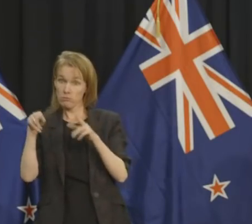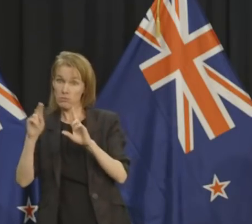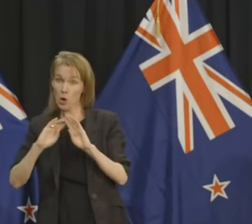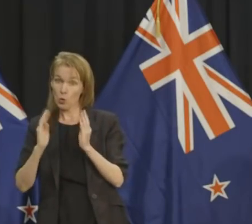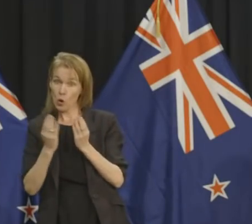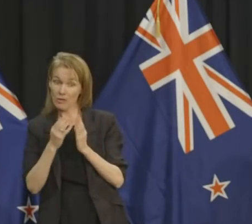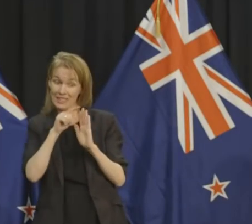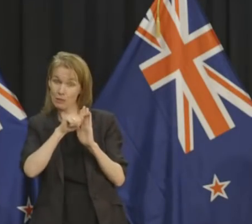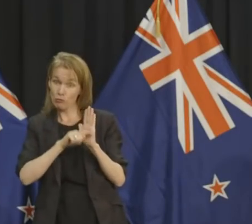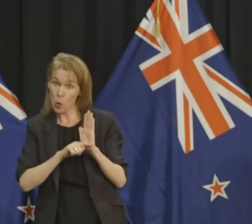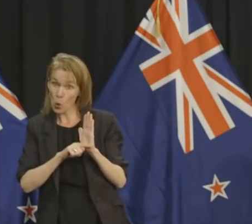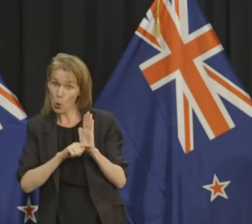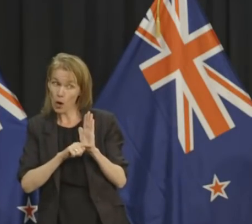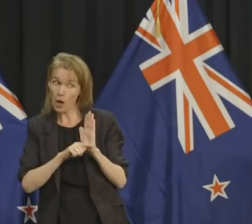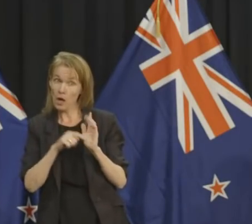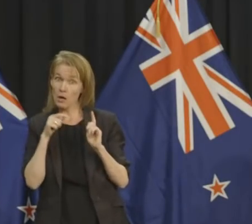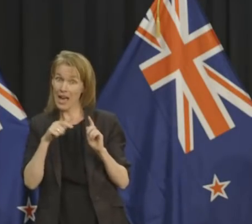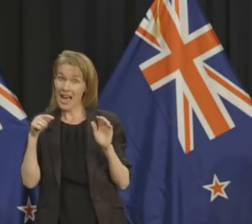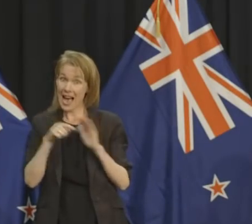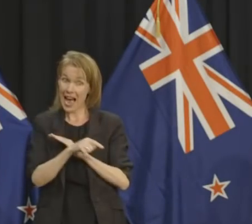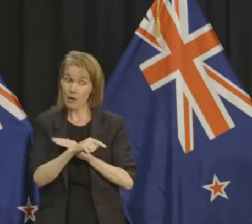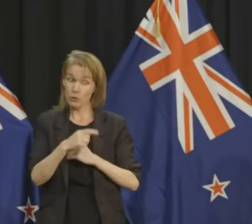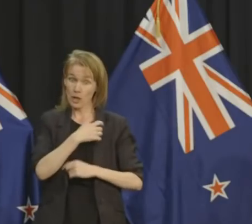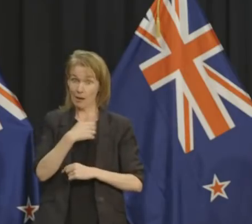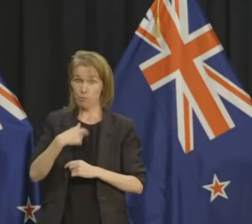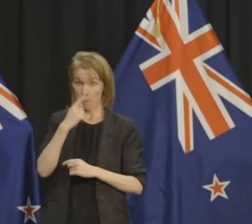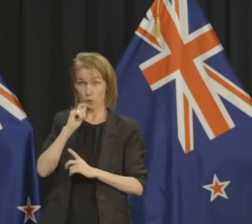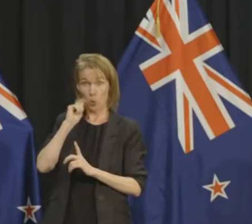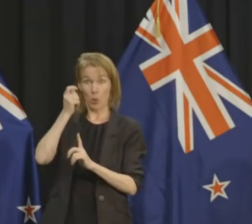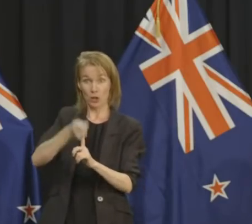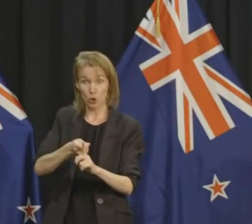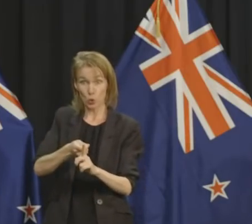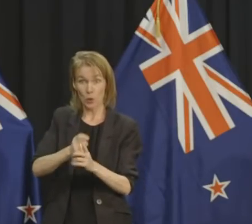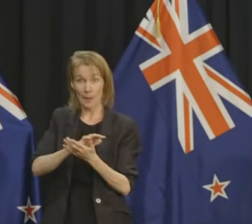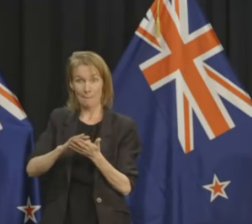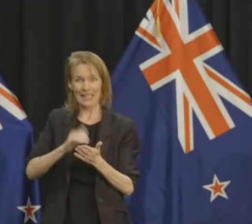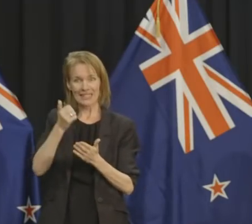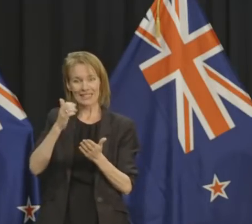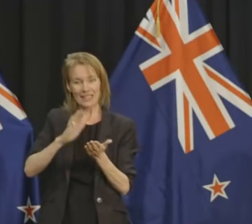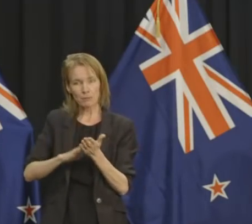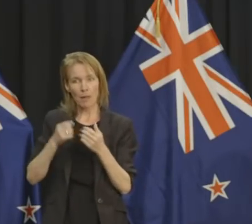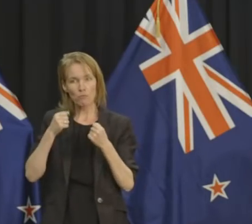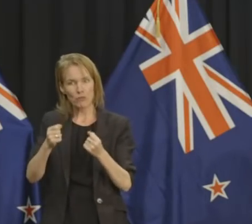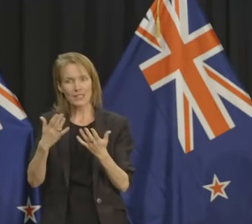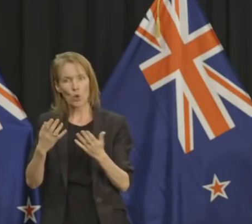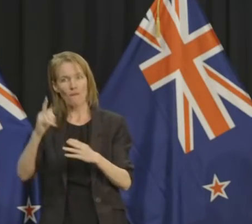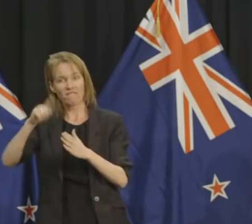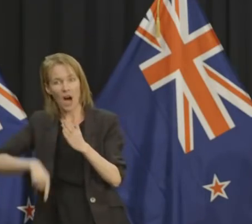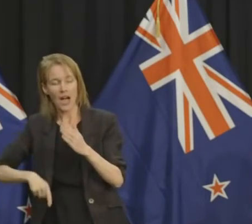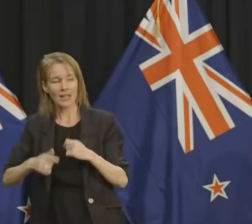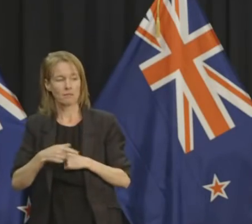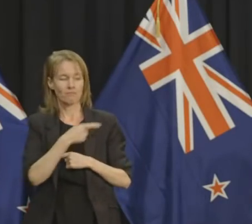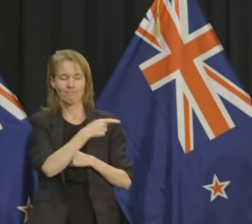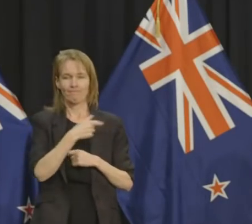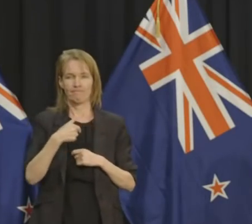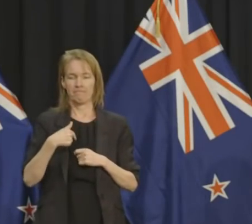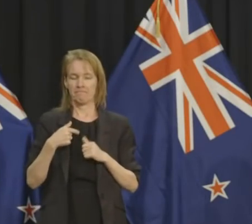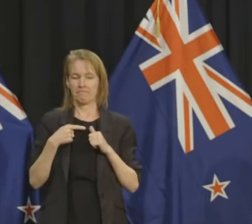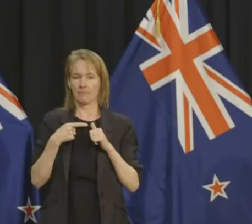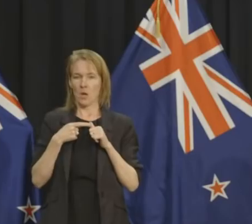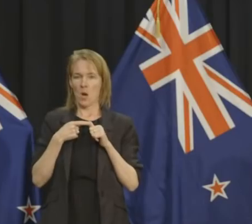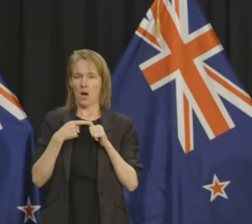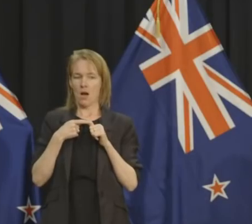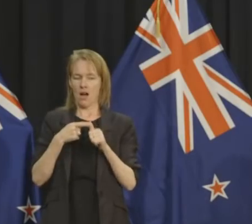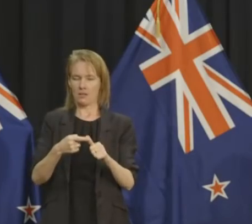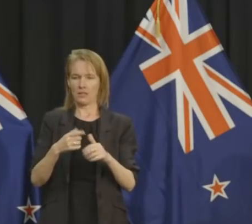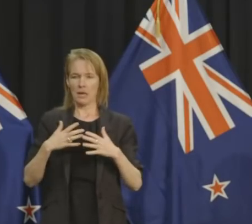months prison, or are there any other options on the table for you? Look, again, I, as a minister, I'm not going to direct whether or not someone should be prosecuted, but